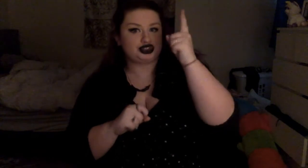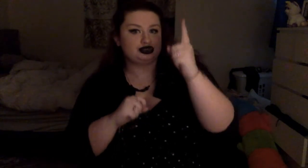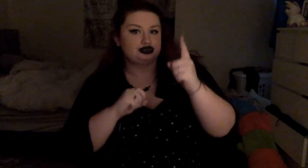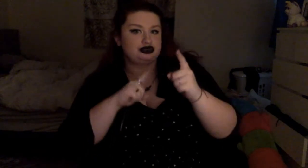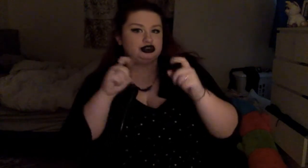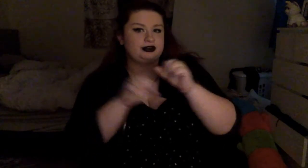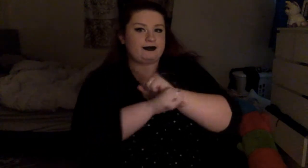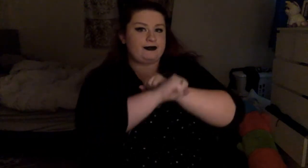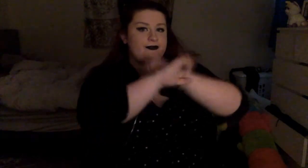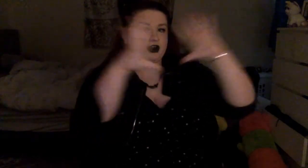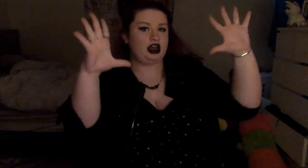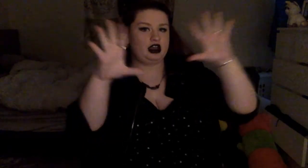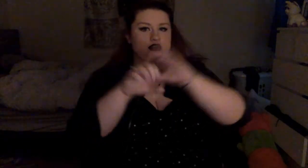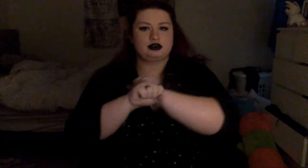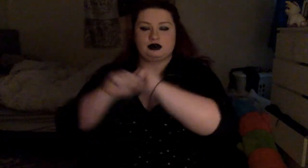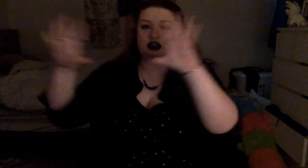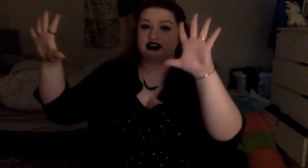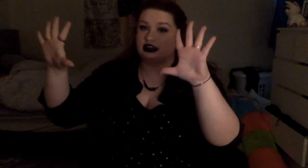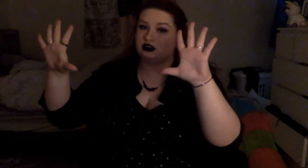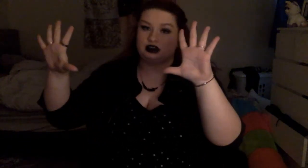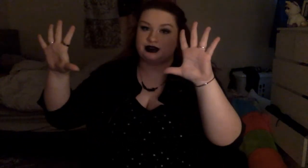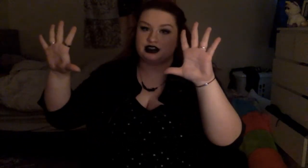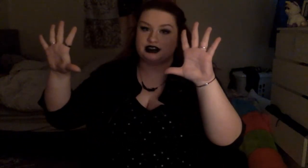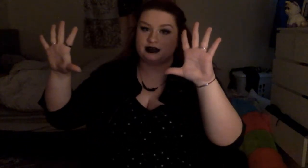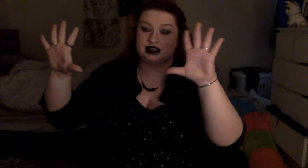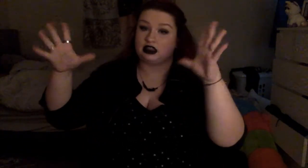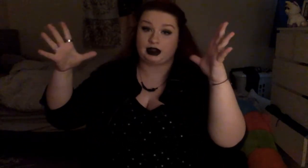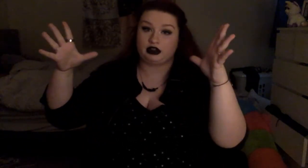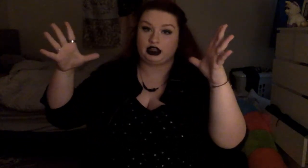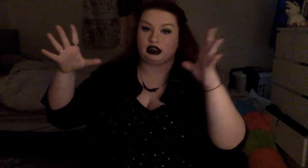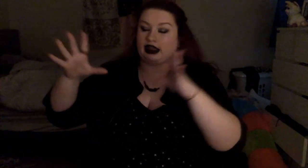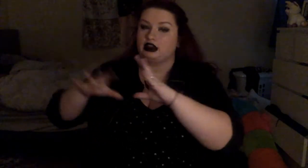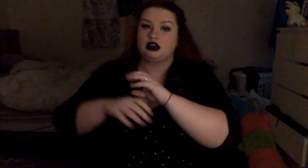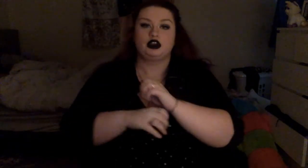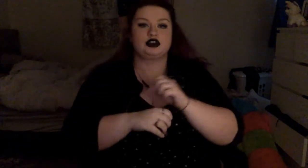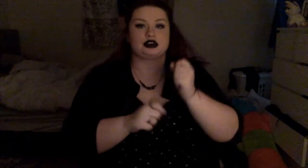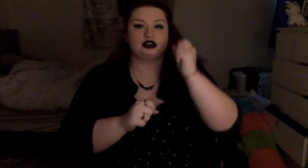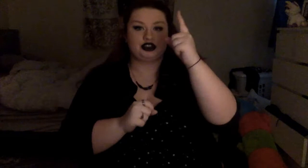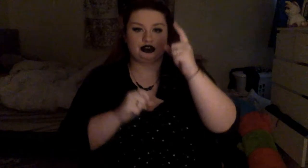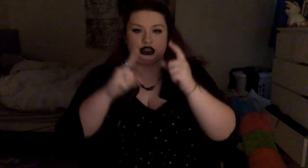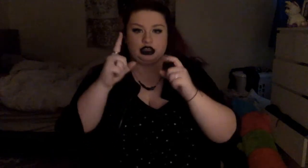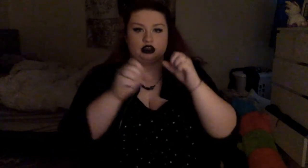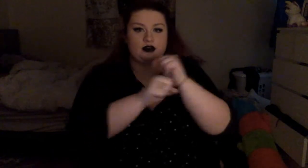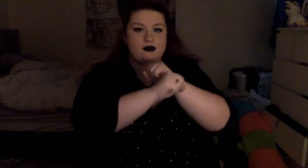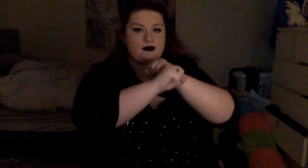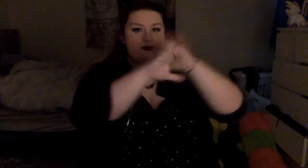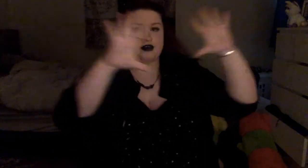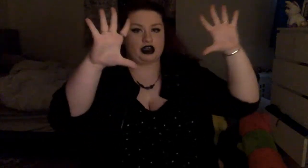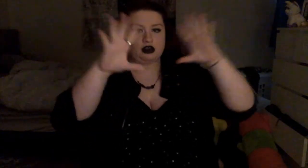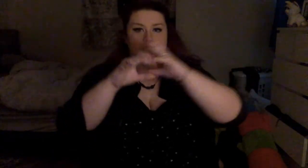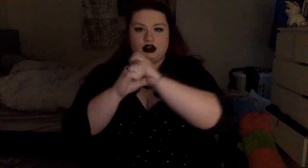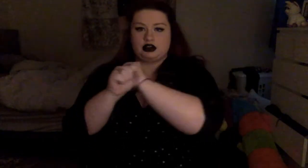shooting fireworks. I told you I was gonna stop singing, apparently I lied. So, shooting